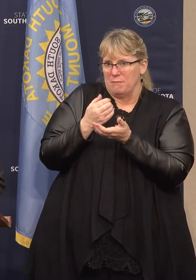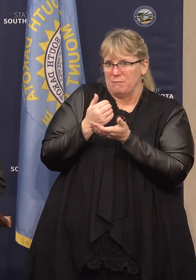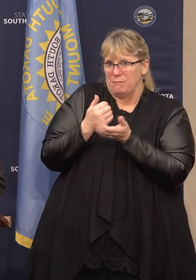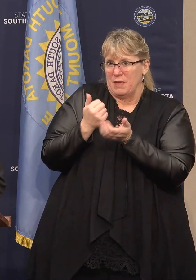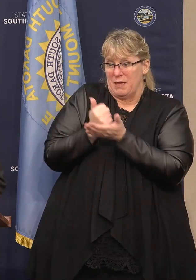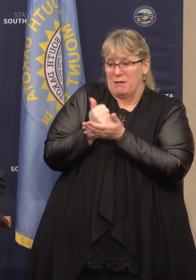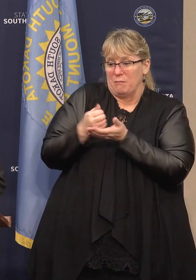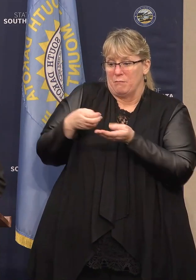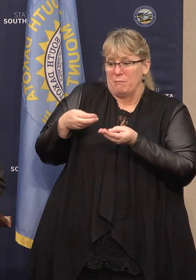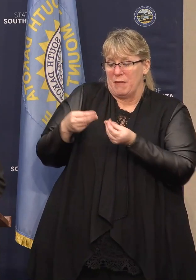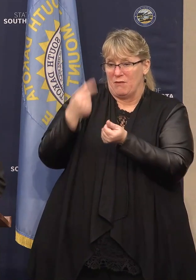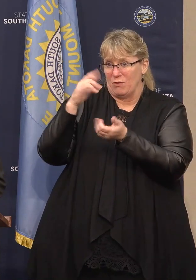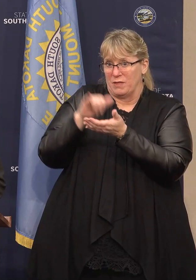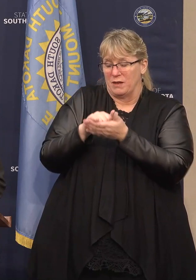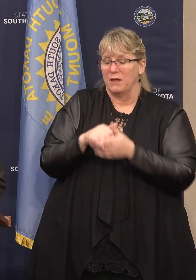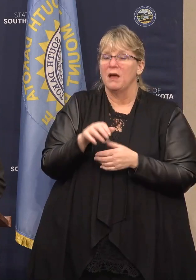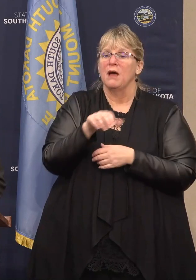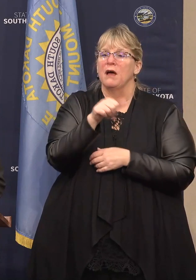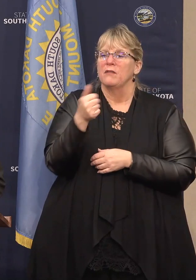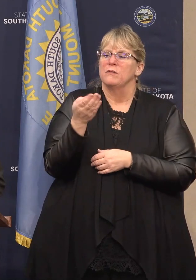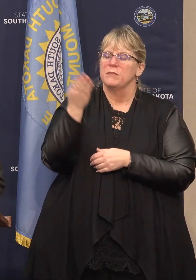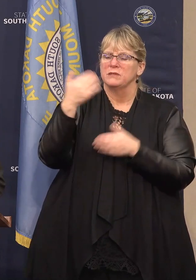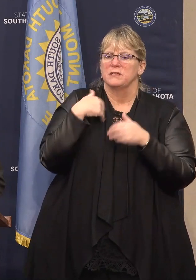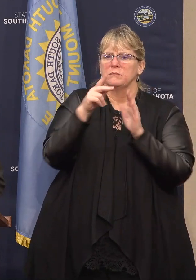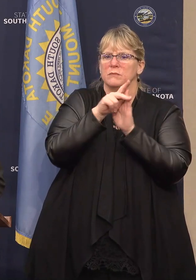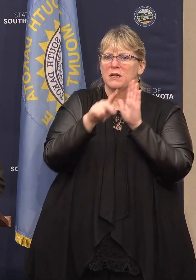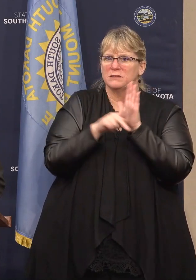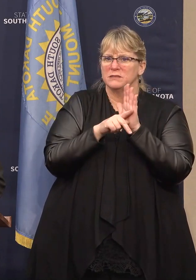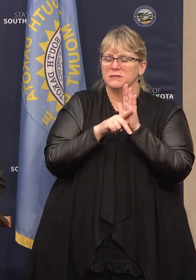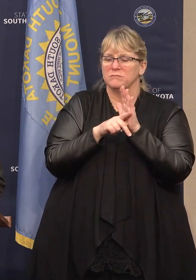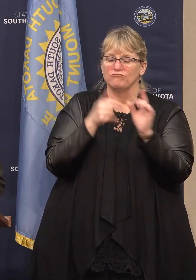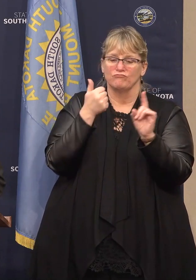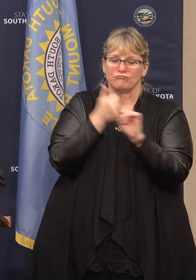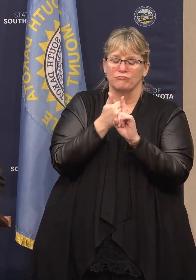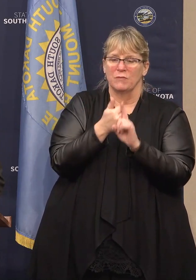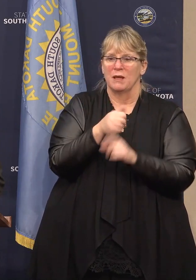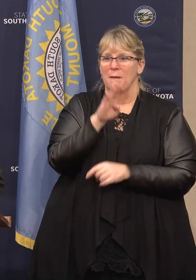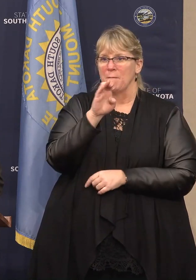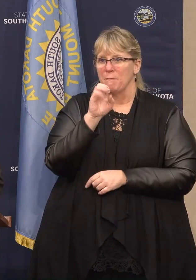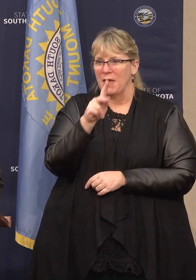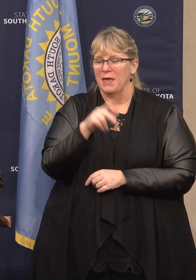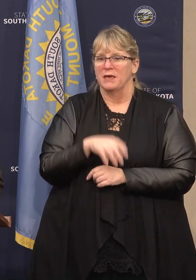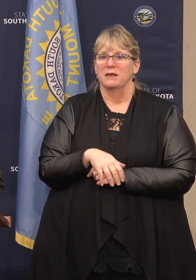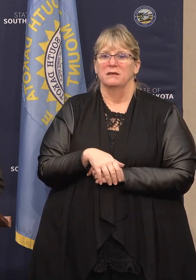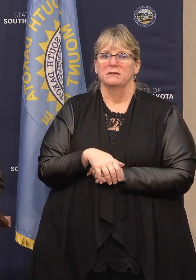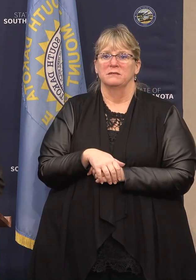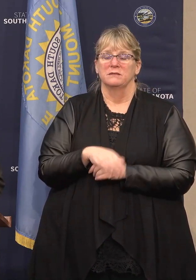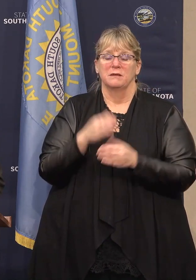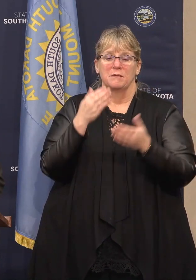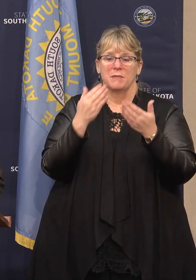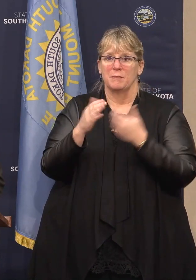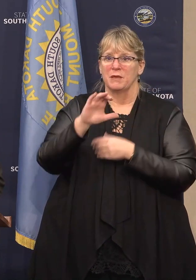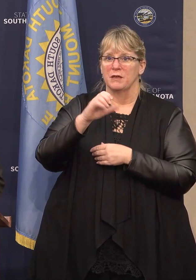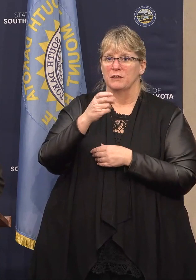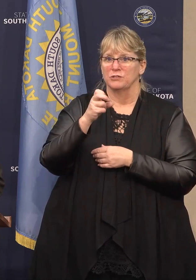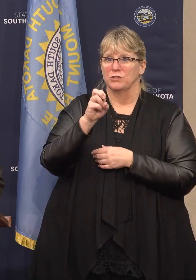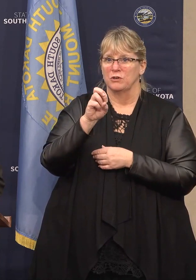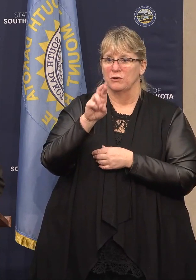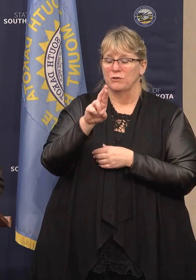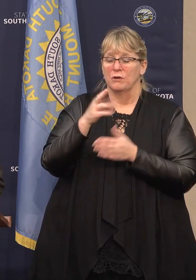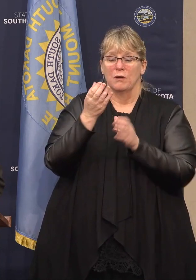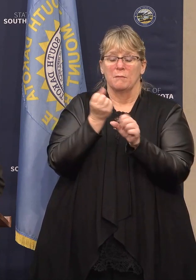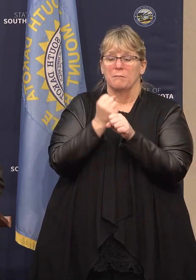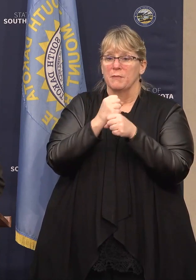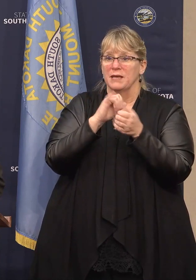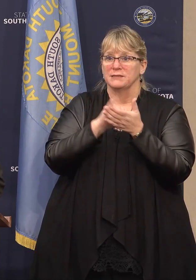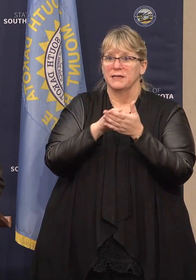We also have other bills that have policy implications that may impact banks, their ability to be chartered in the state. What that means to the